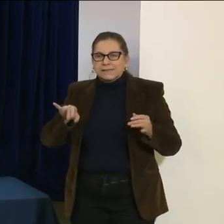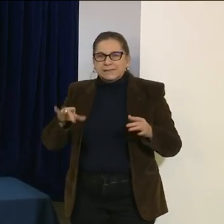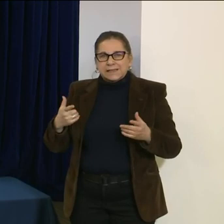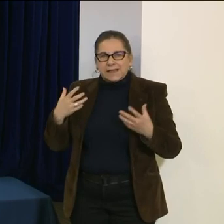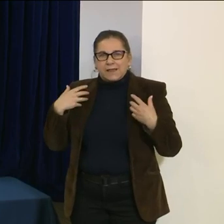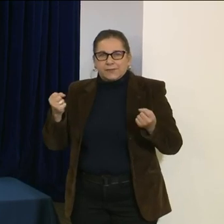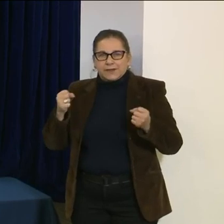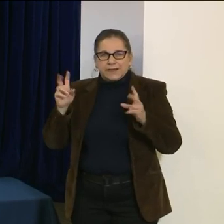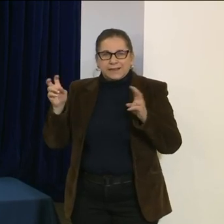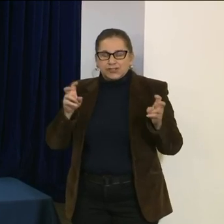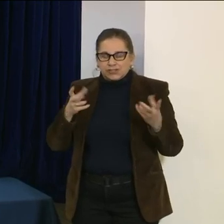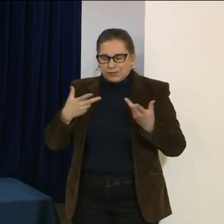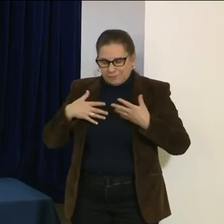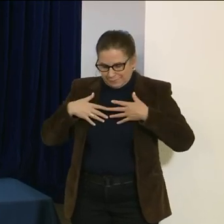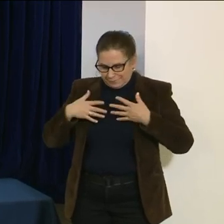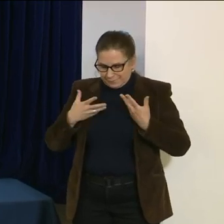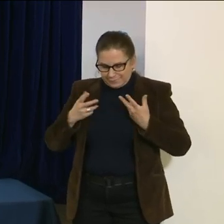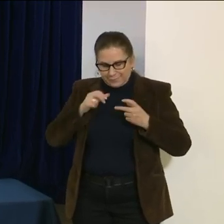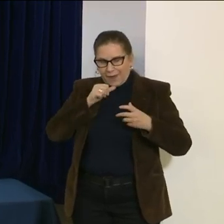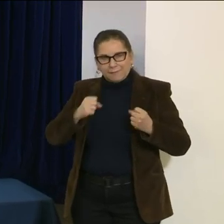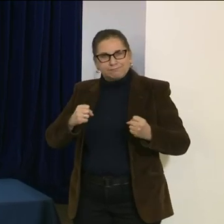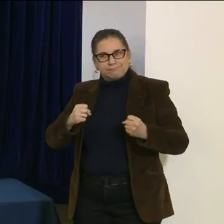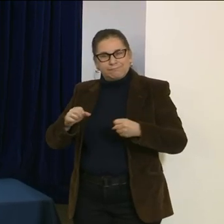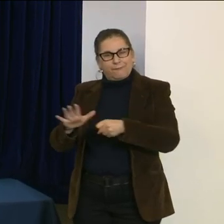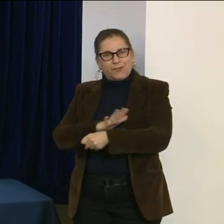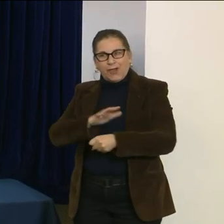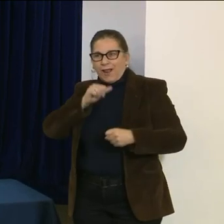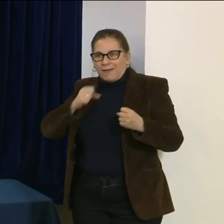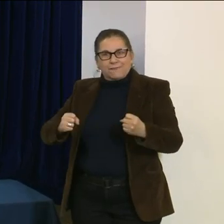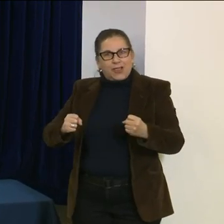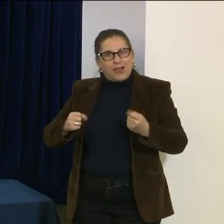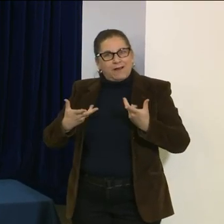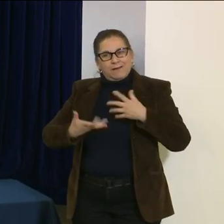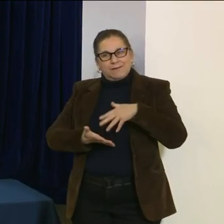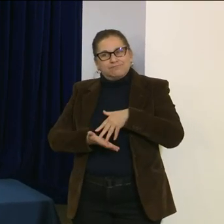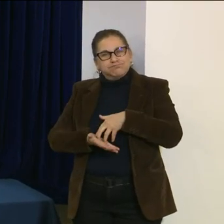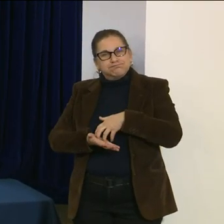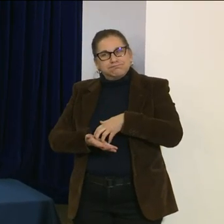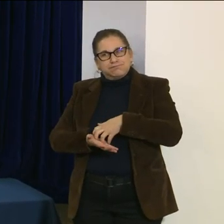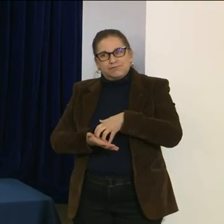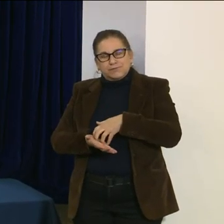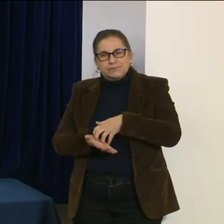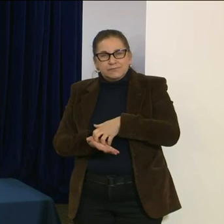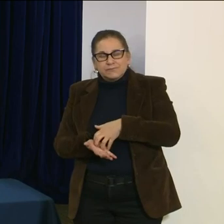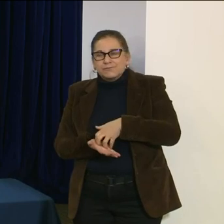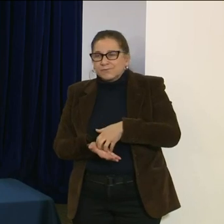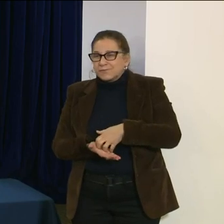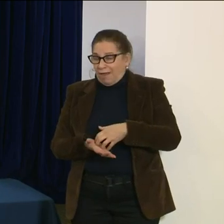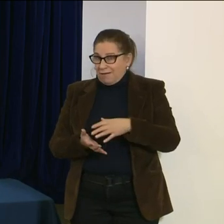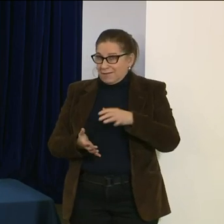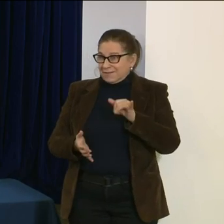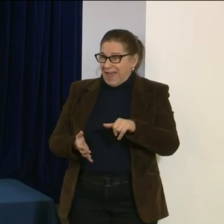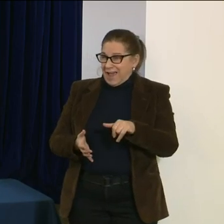autoimmune disorders. And so it's very important for us that while we think about this time of social